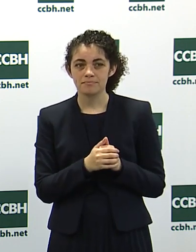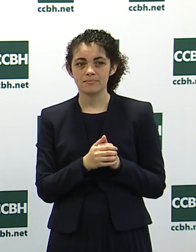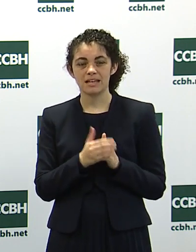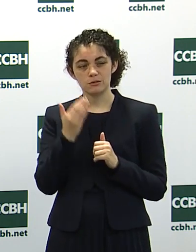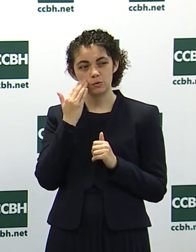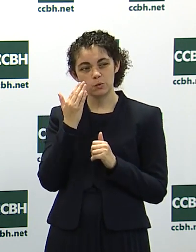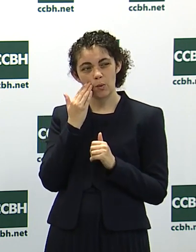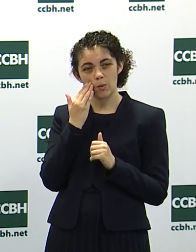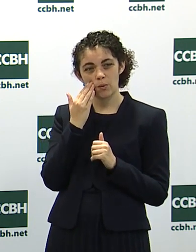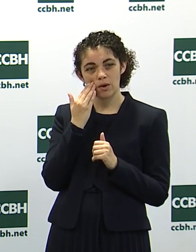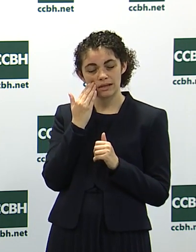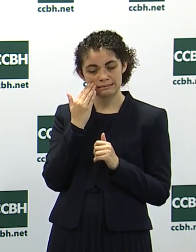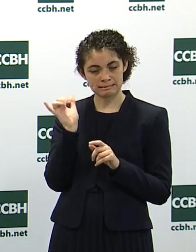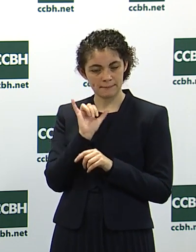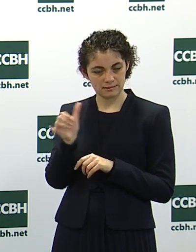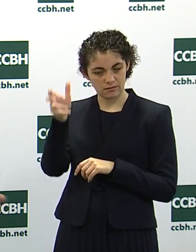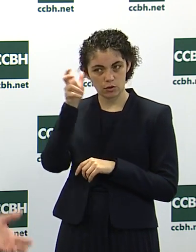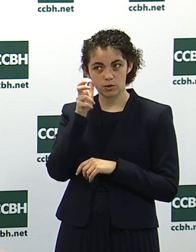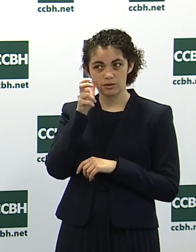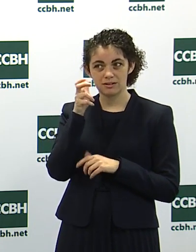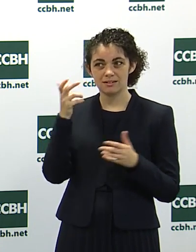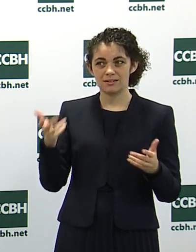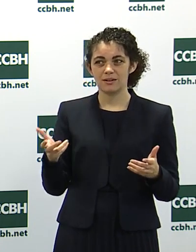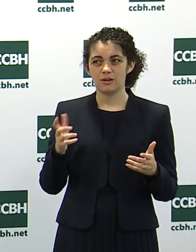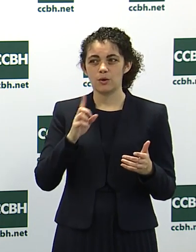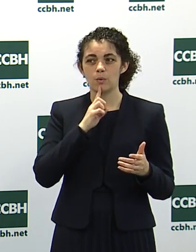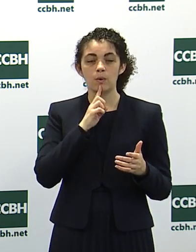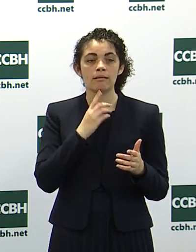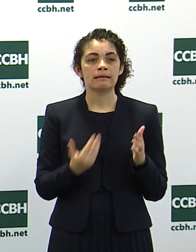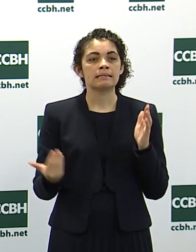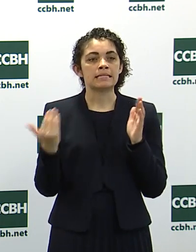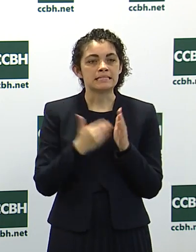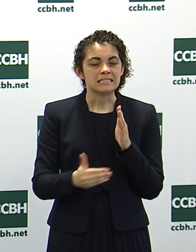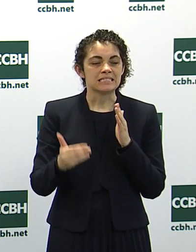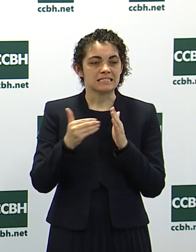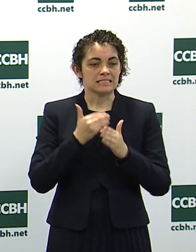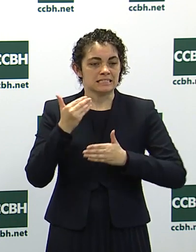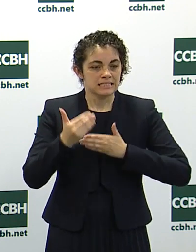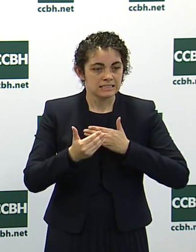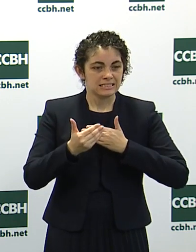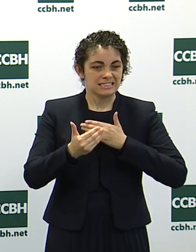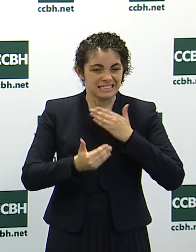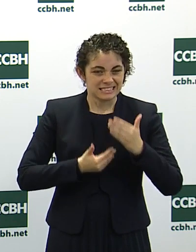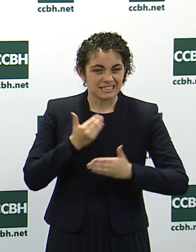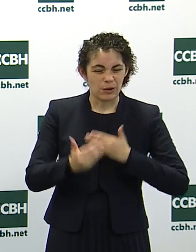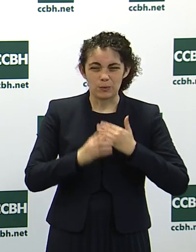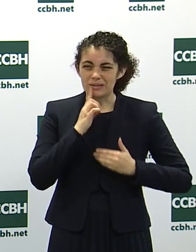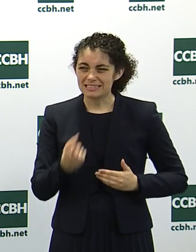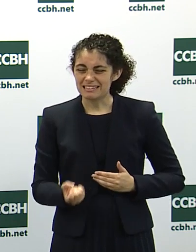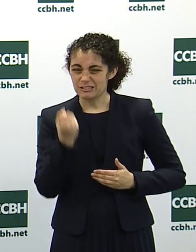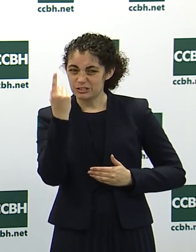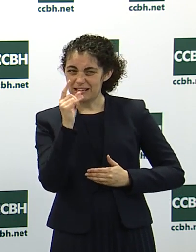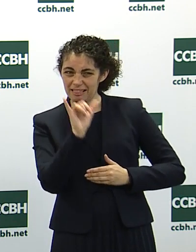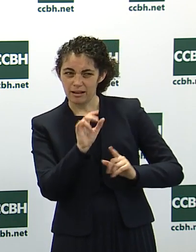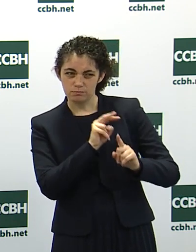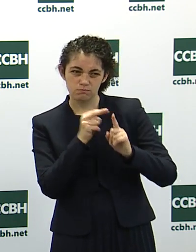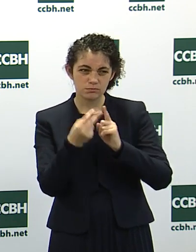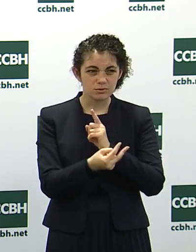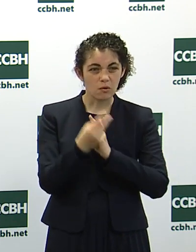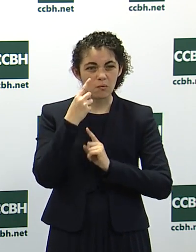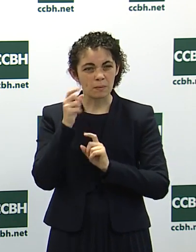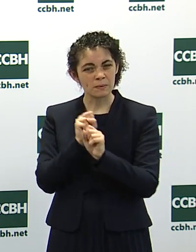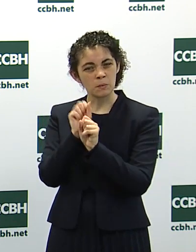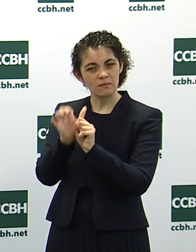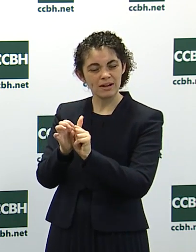sure you've heard, as I've heard, has been a repeated stumbling block in a lot of ways to get an understanding of the extent of the